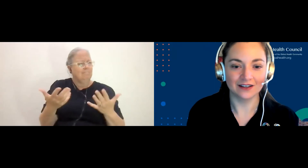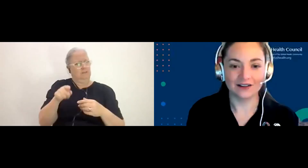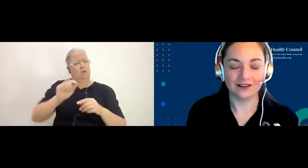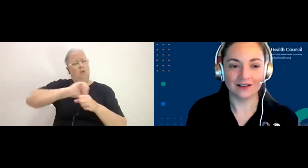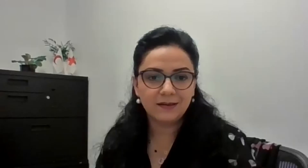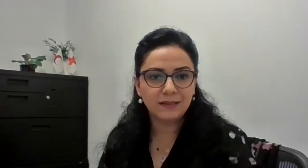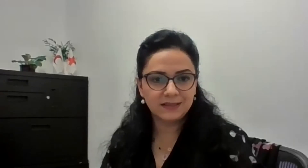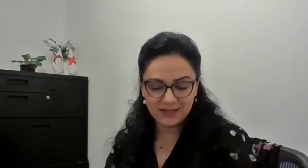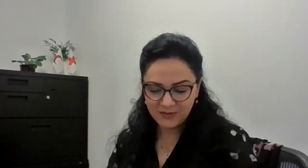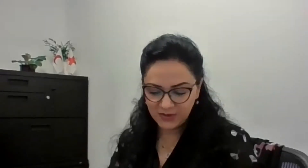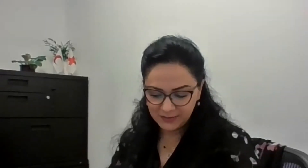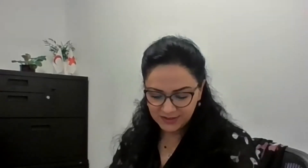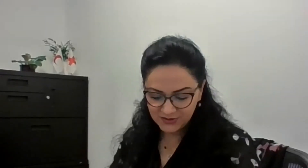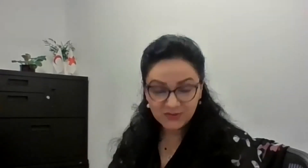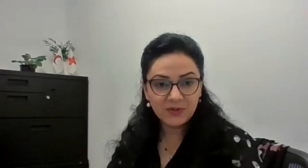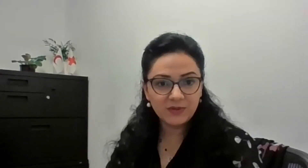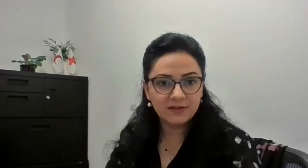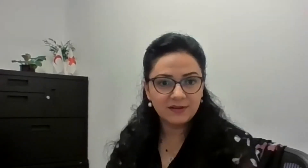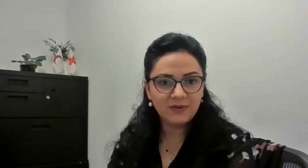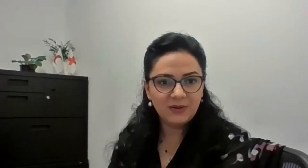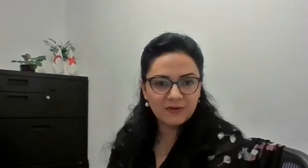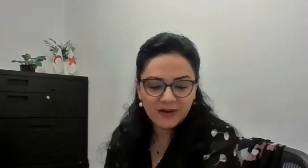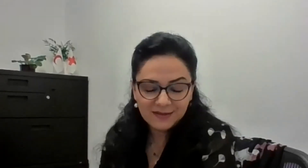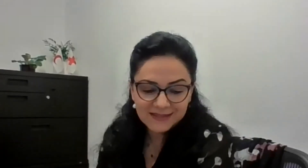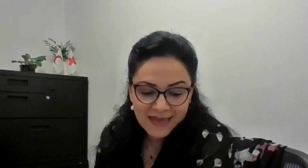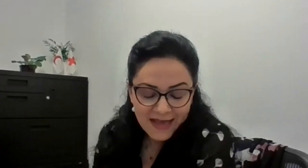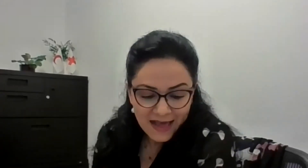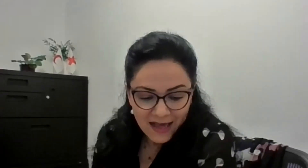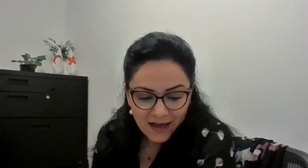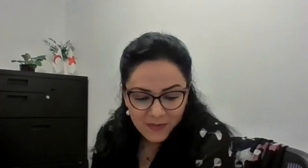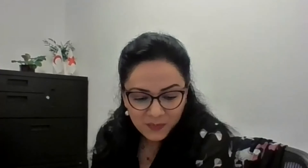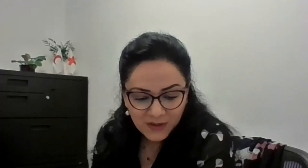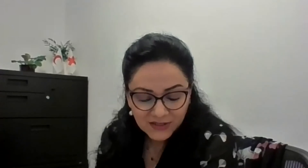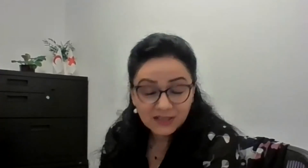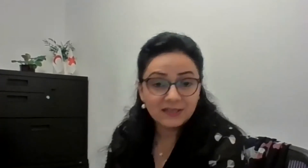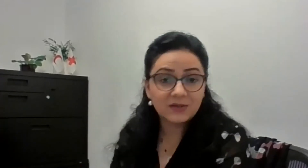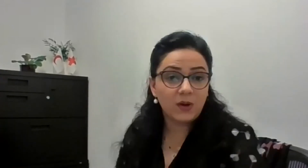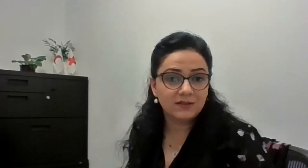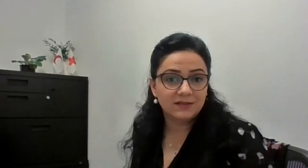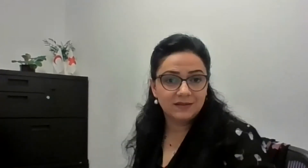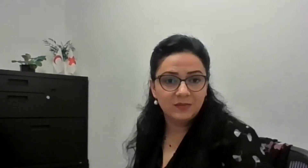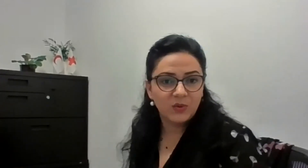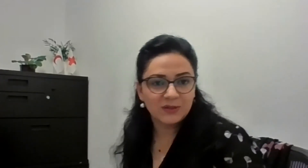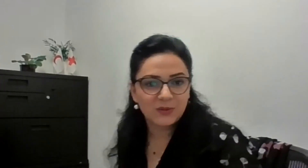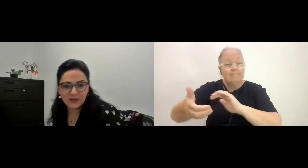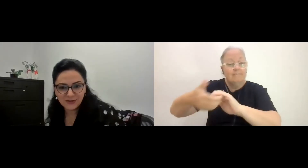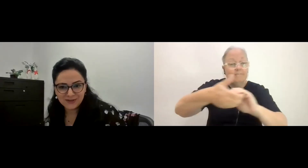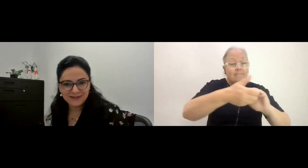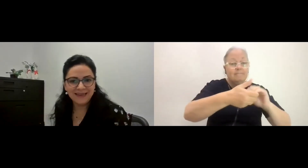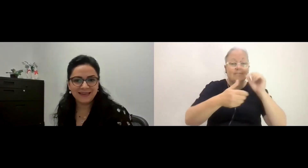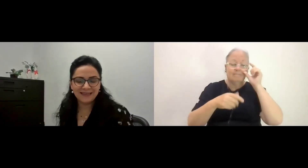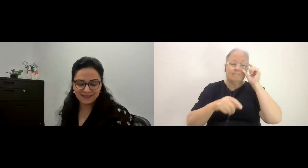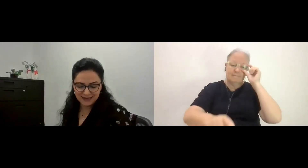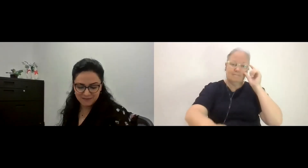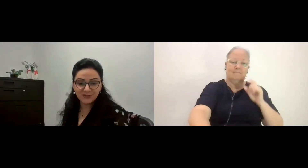Thank you, Eliana, and it's really a pleasure to be with all our partners. Actually, that's quite a broad